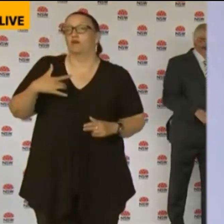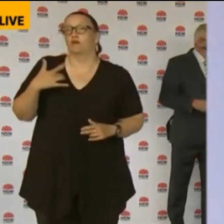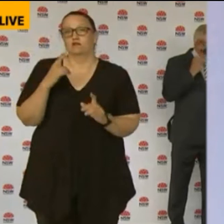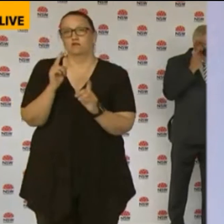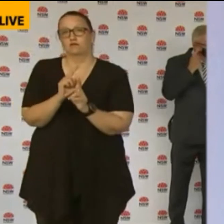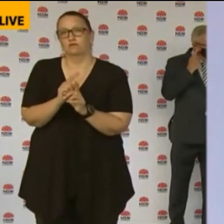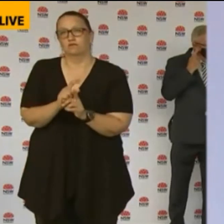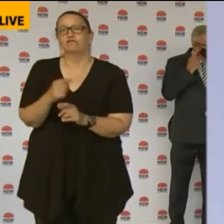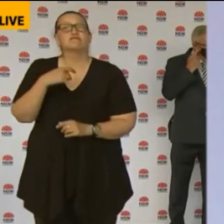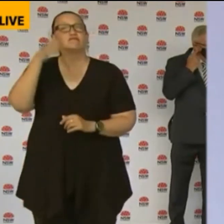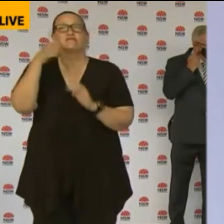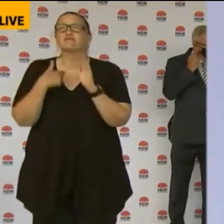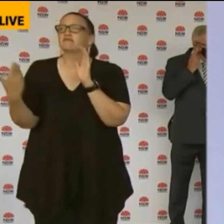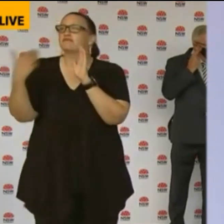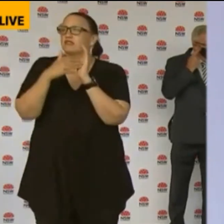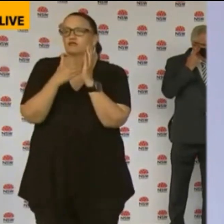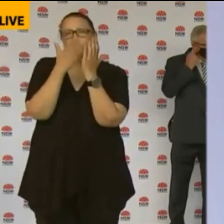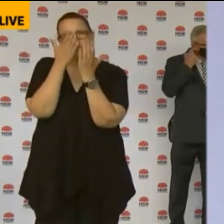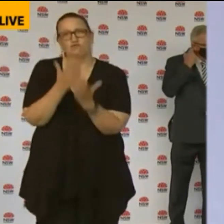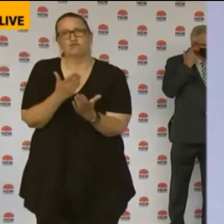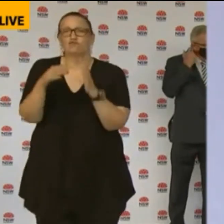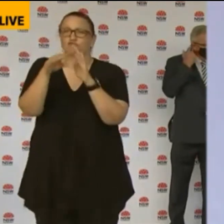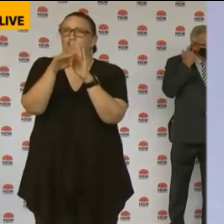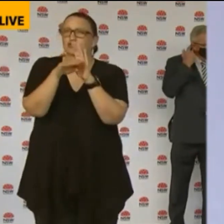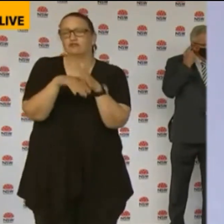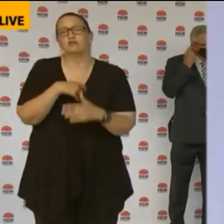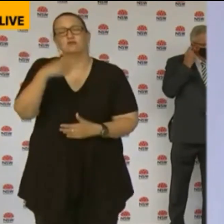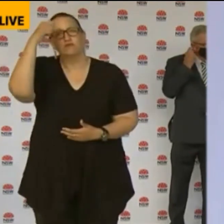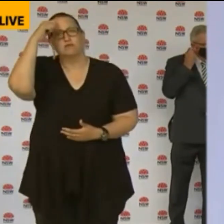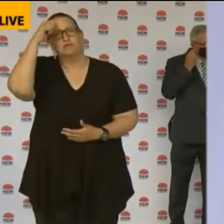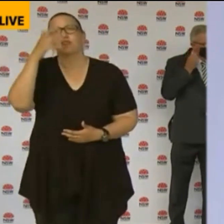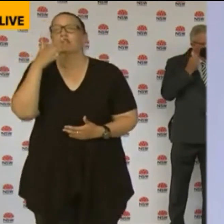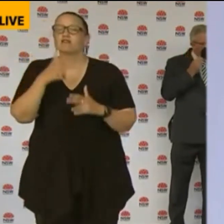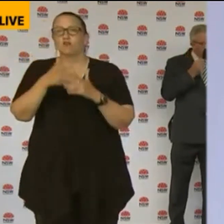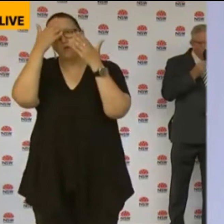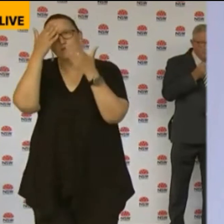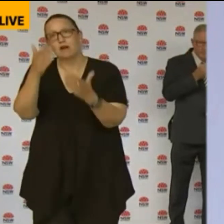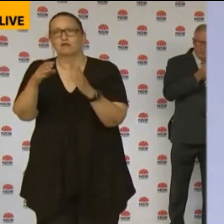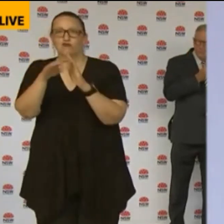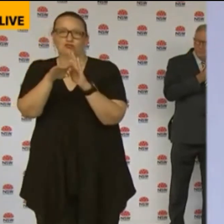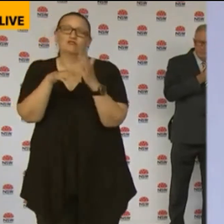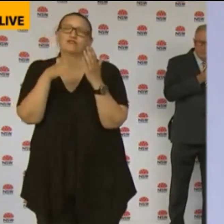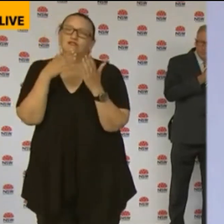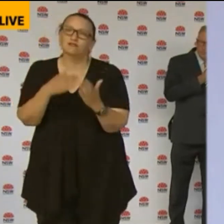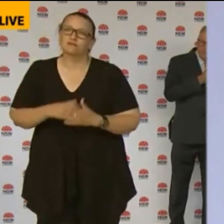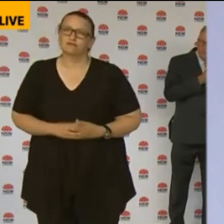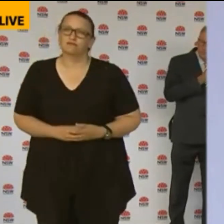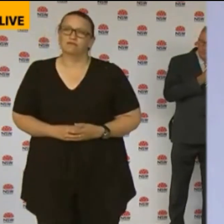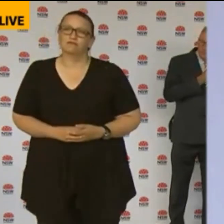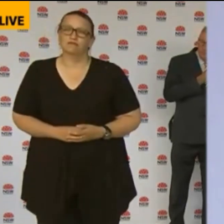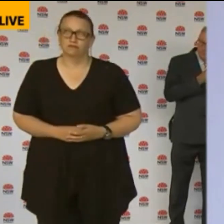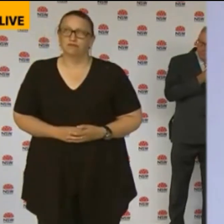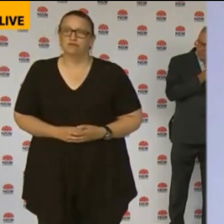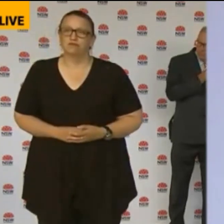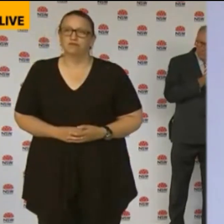the restrictions, respecting the health advice we've provided, and it's allowed us to be in this position. Now, the government is very much in